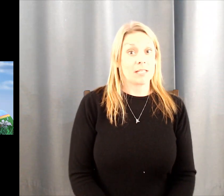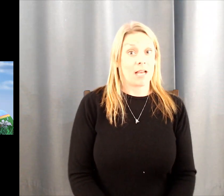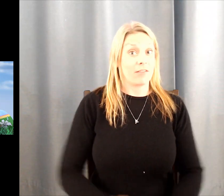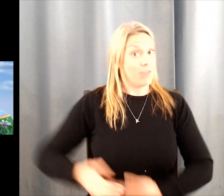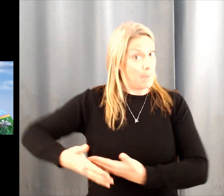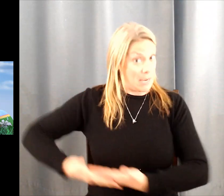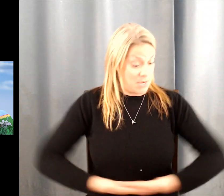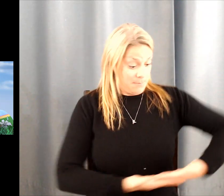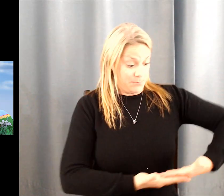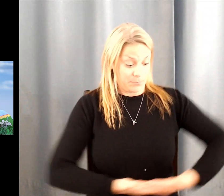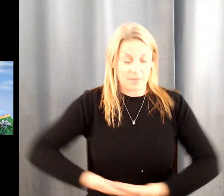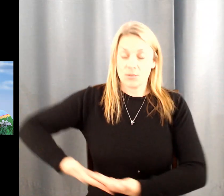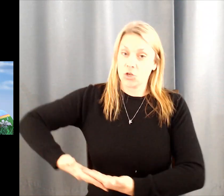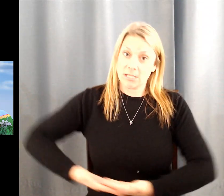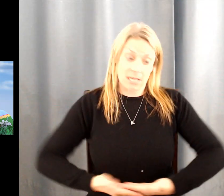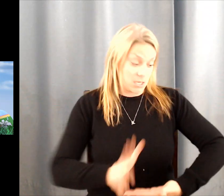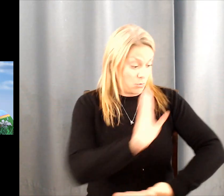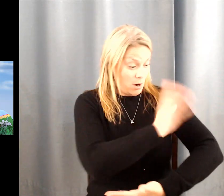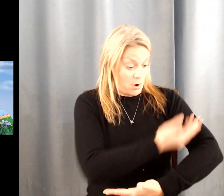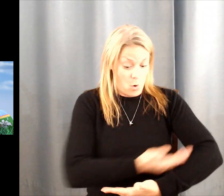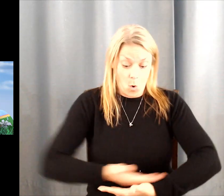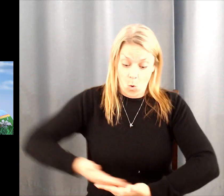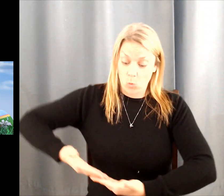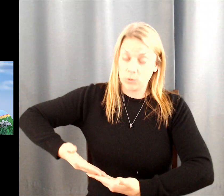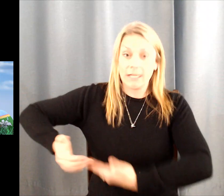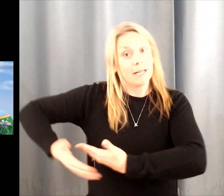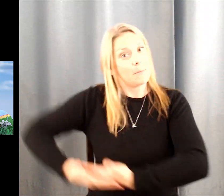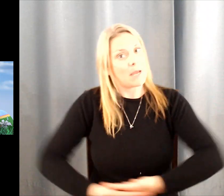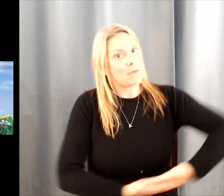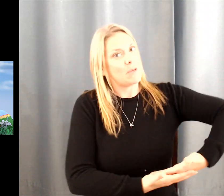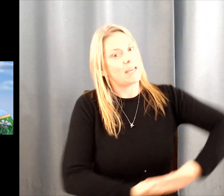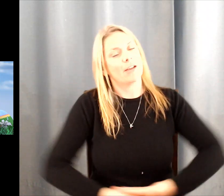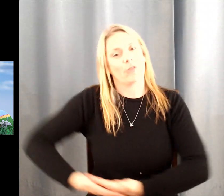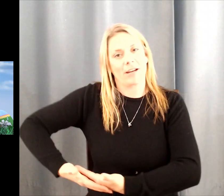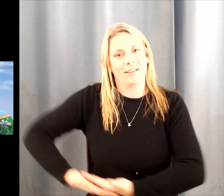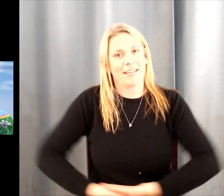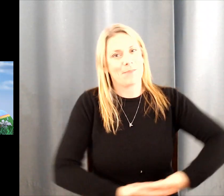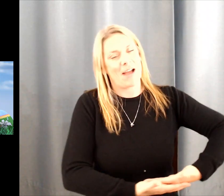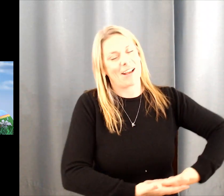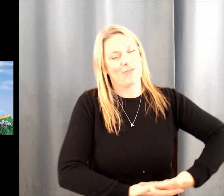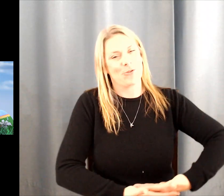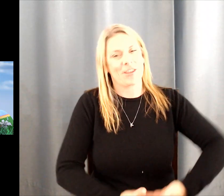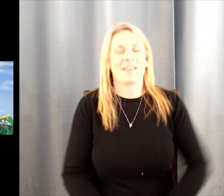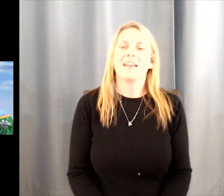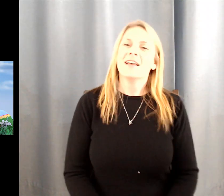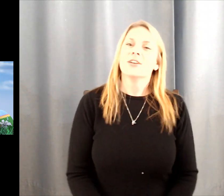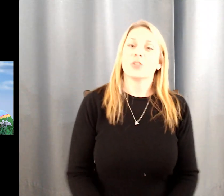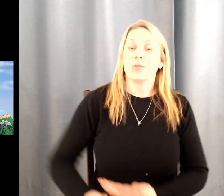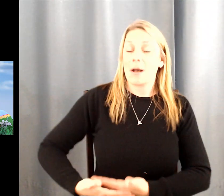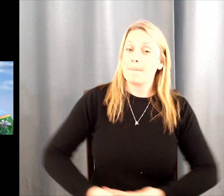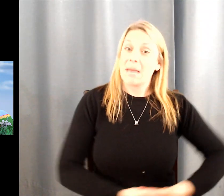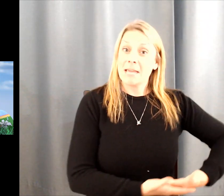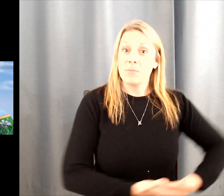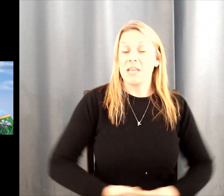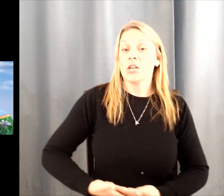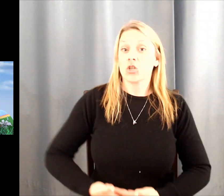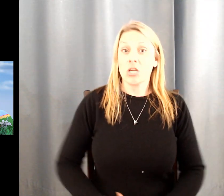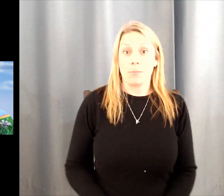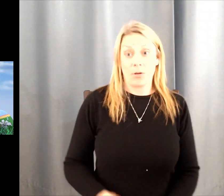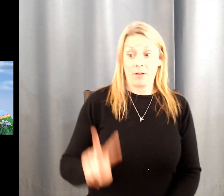for baby, just like you are holding a baby and cradling it back and forth. So a baby sheep. I'm